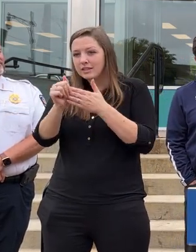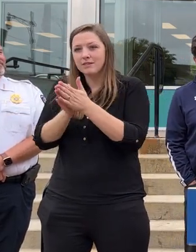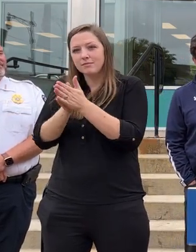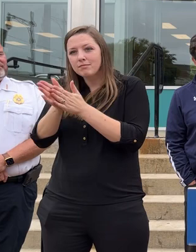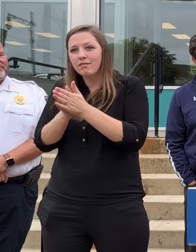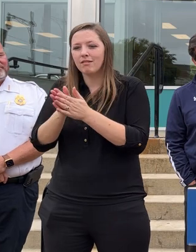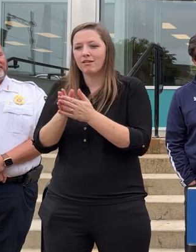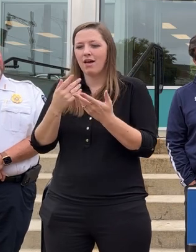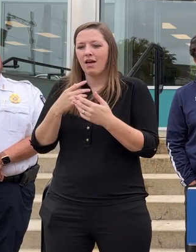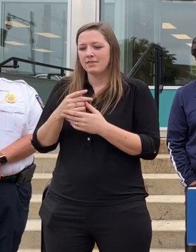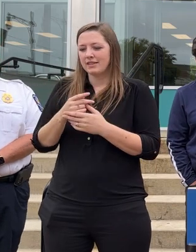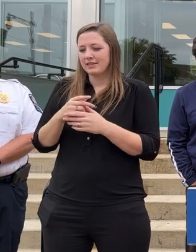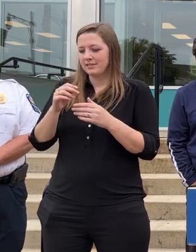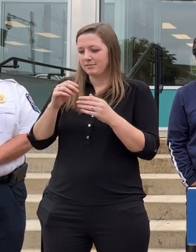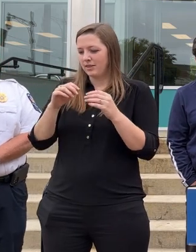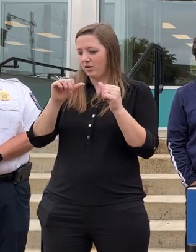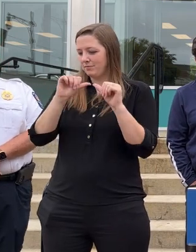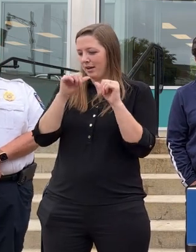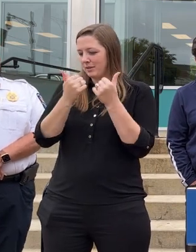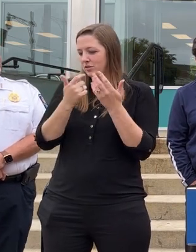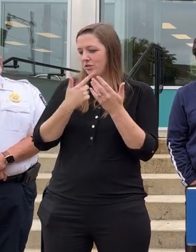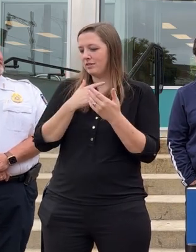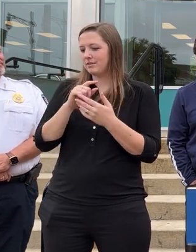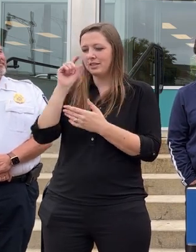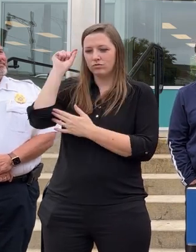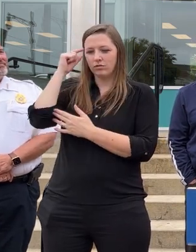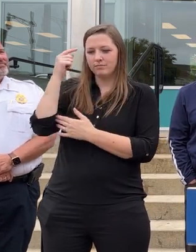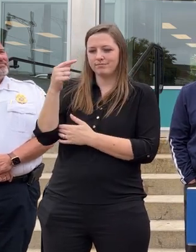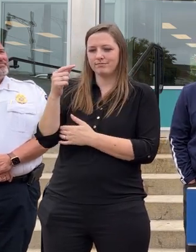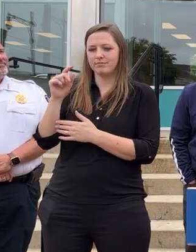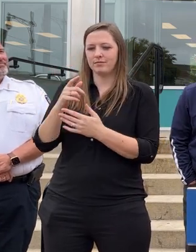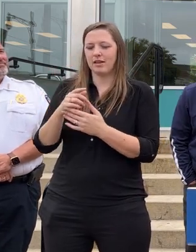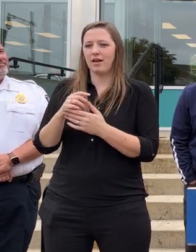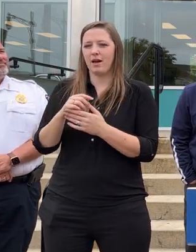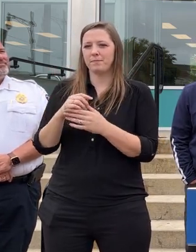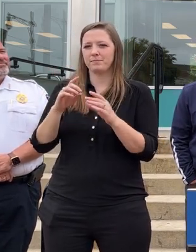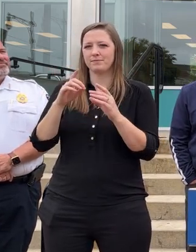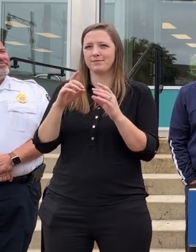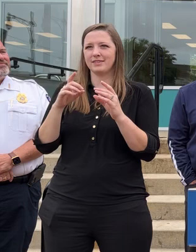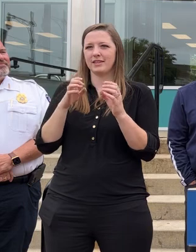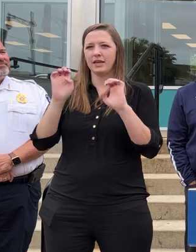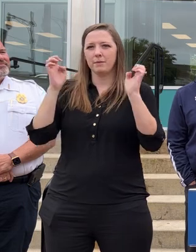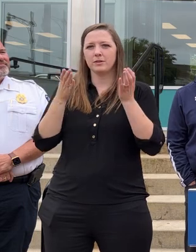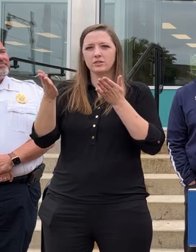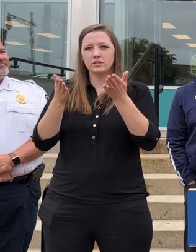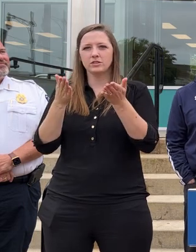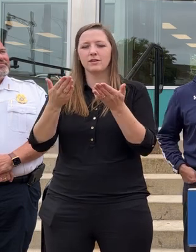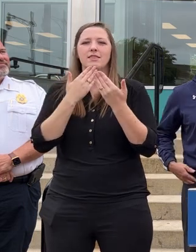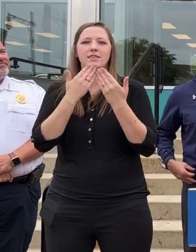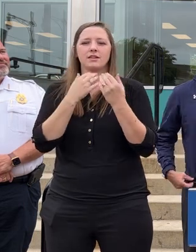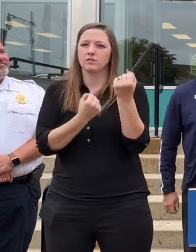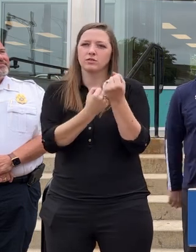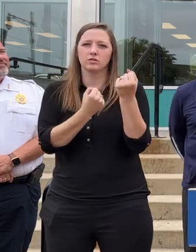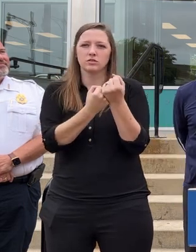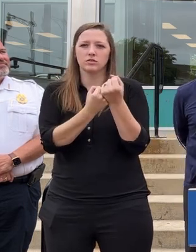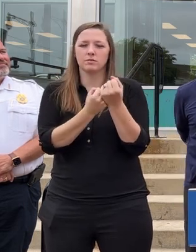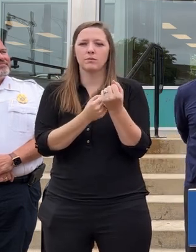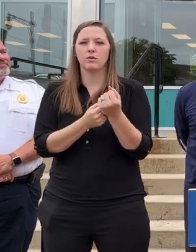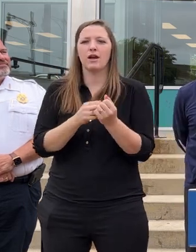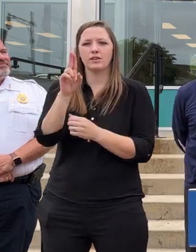Cars Administration in the county. Greg, Department of Emergency Services. Trina, thank you for your support over at the